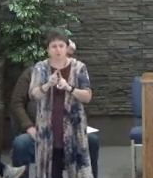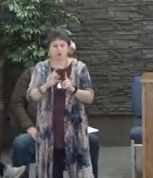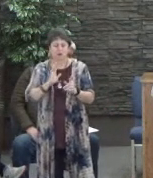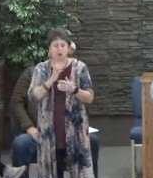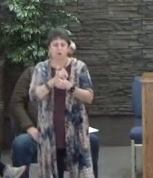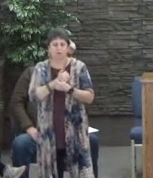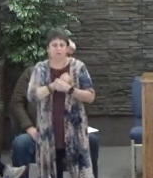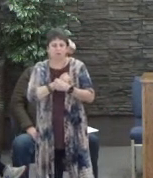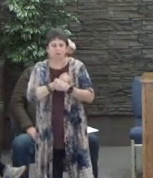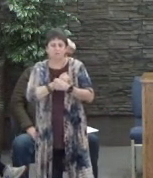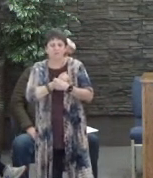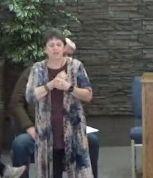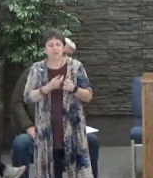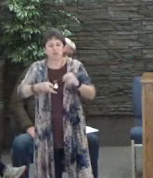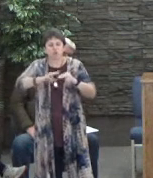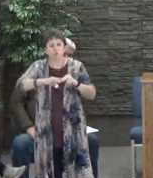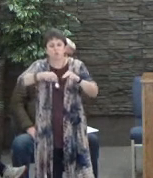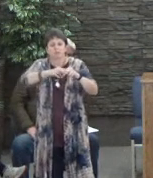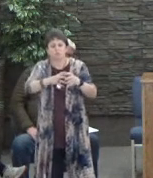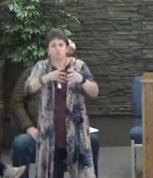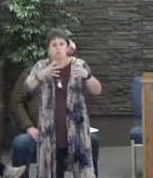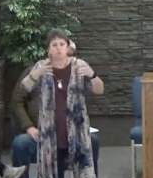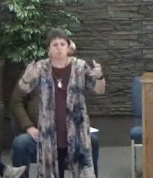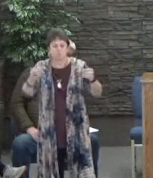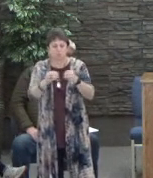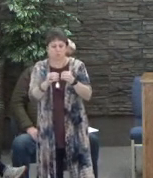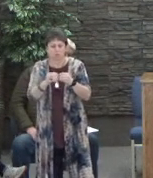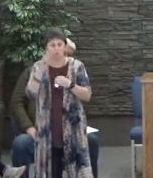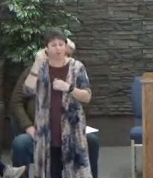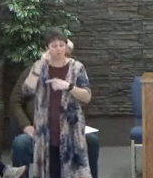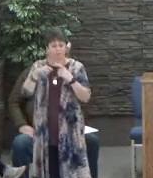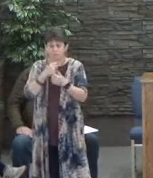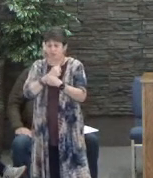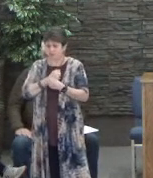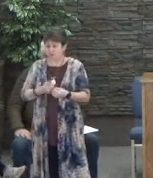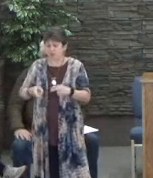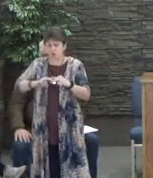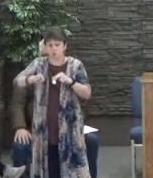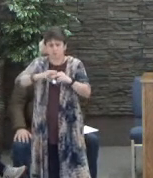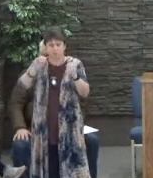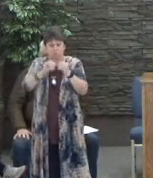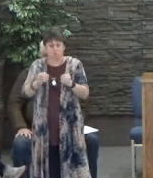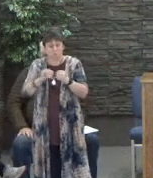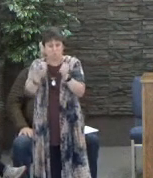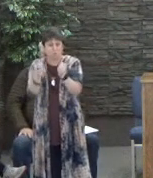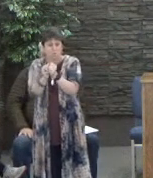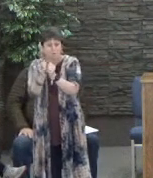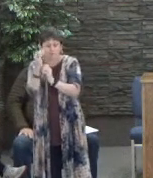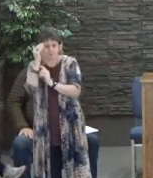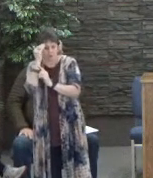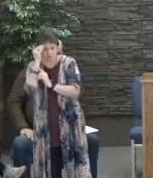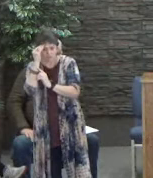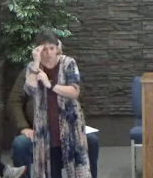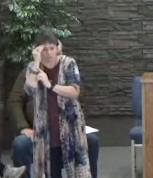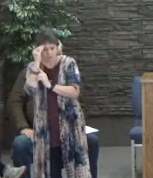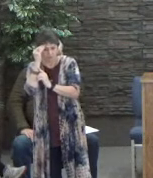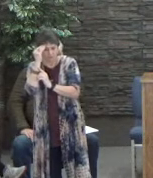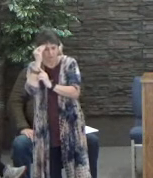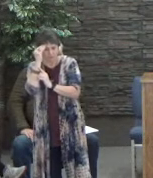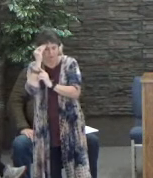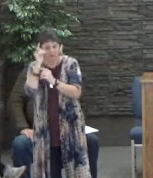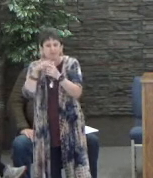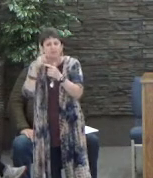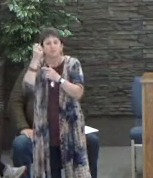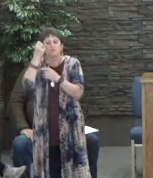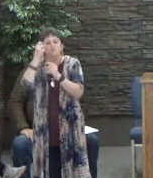our love can abound more and more. Why? Because when love abounds more and more with knowledge,